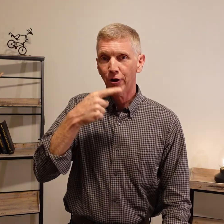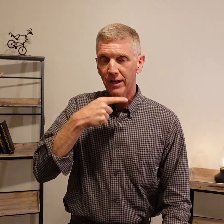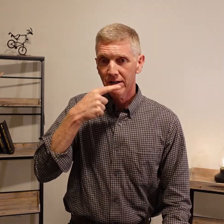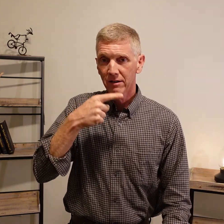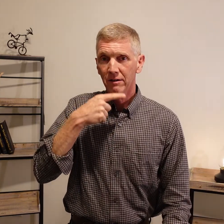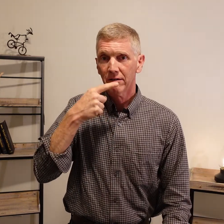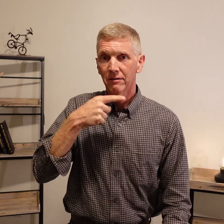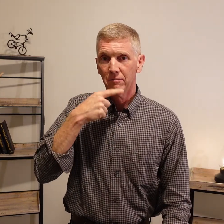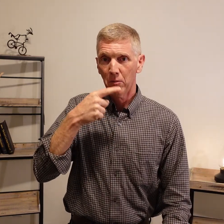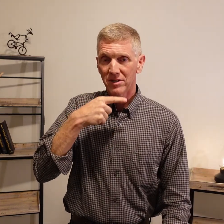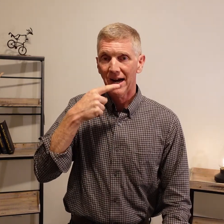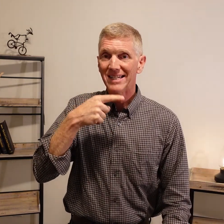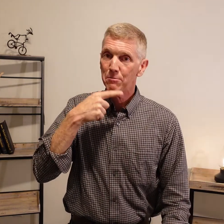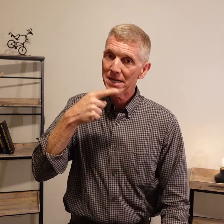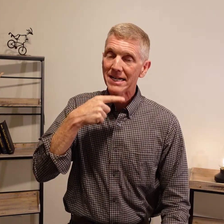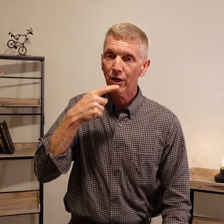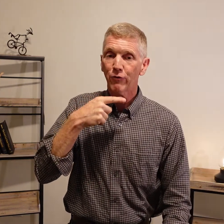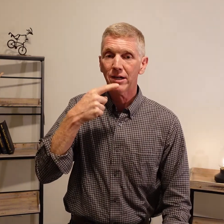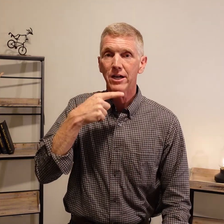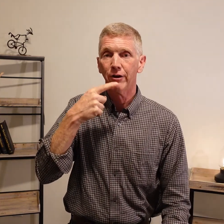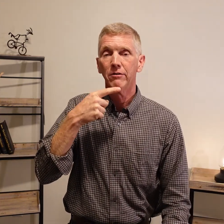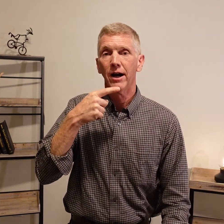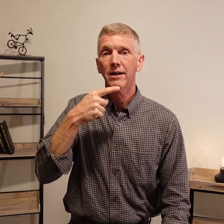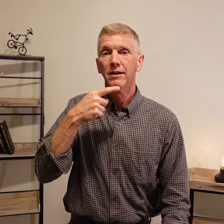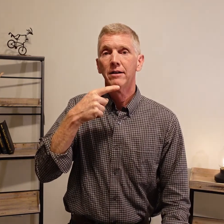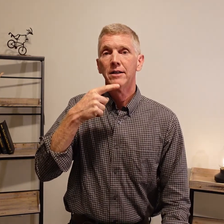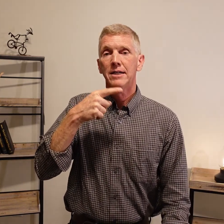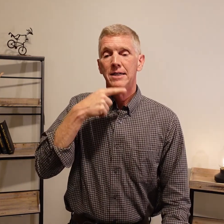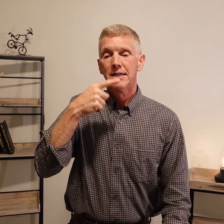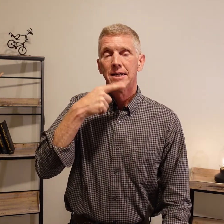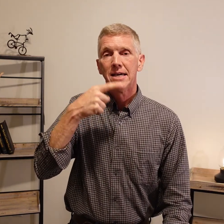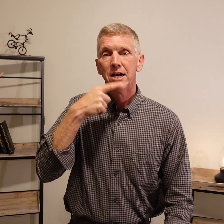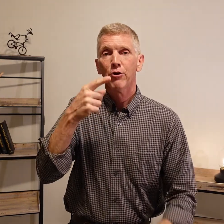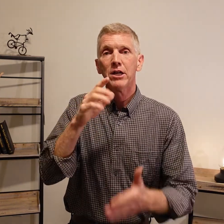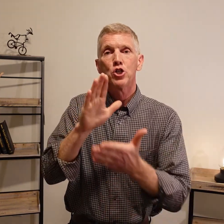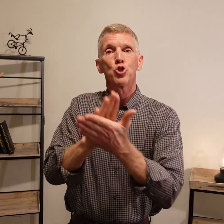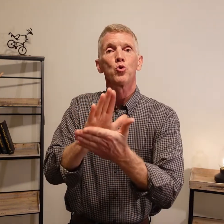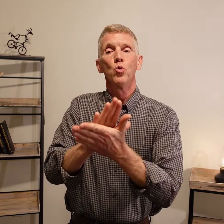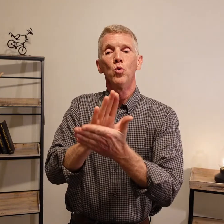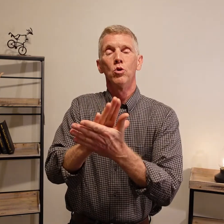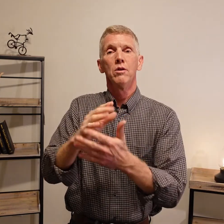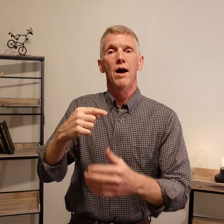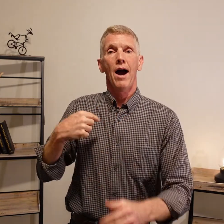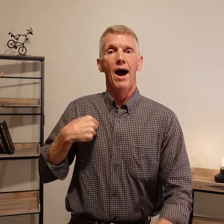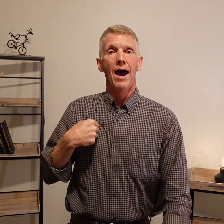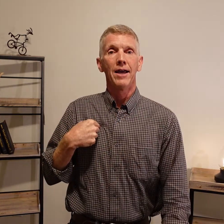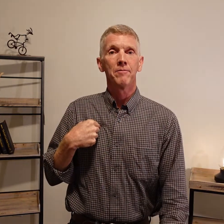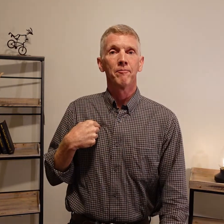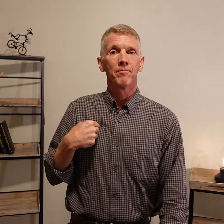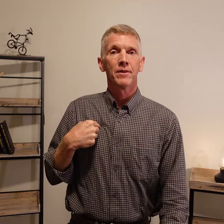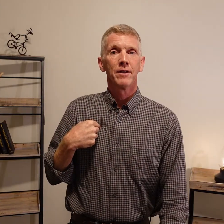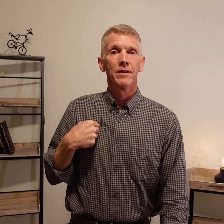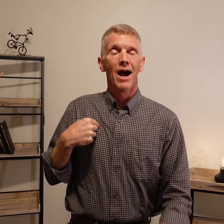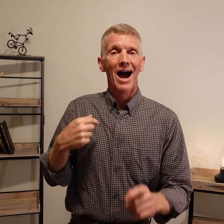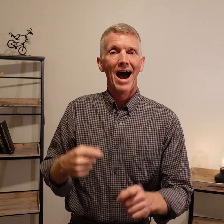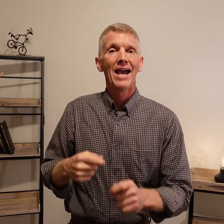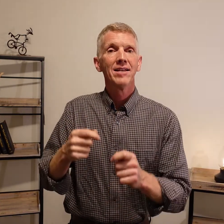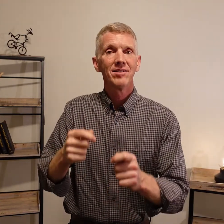Hearing. Remember the sign speaking here for a hearing, right? Hearing school, I